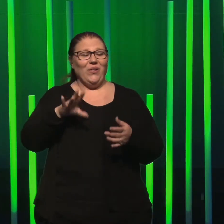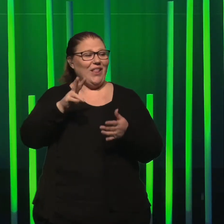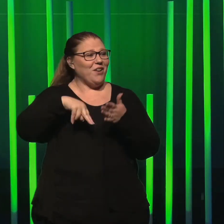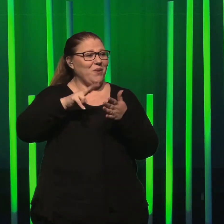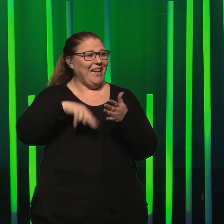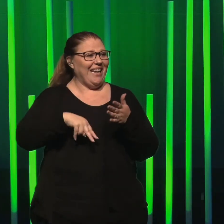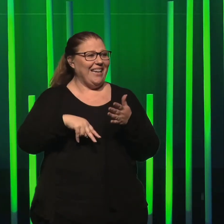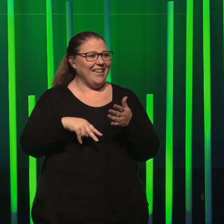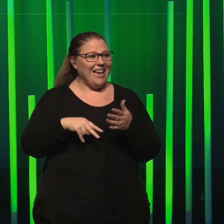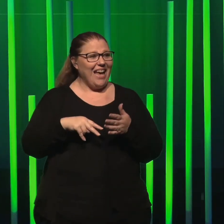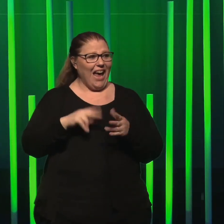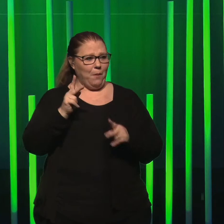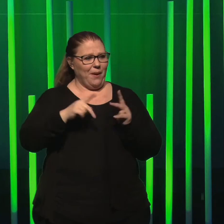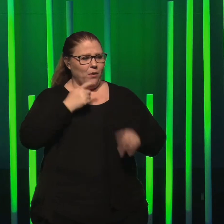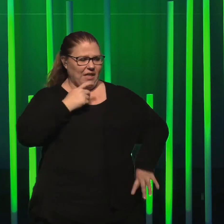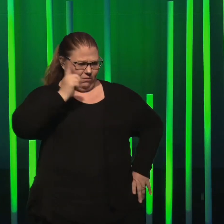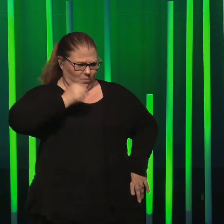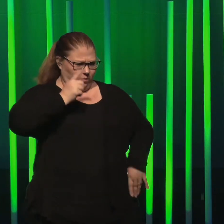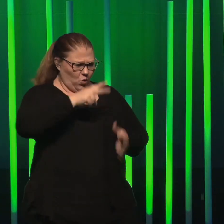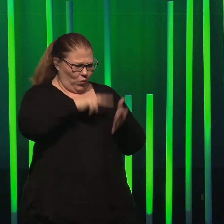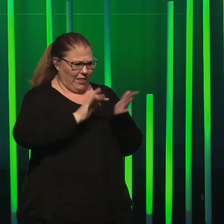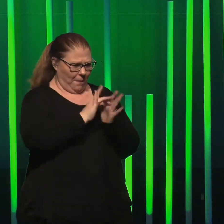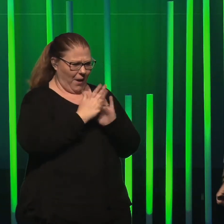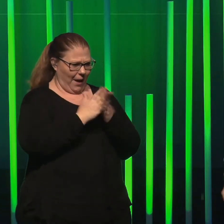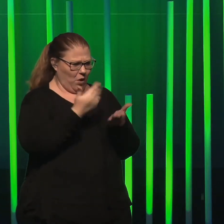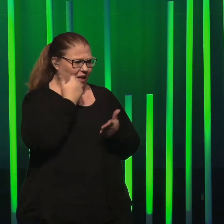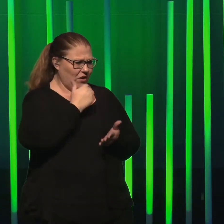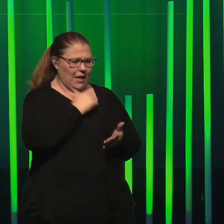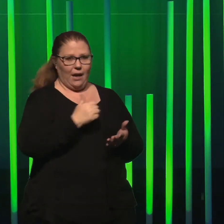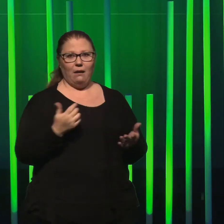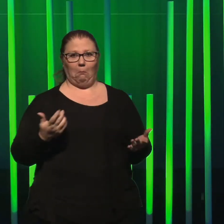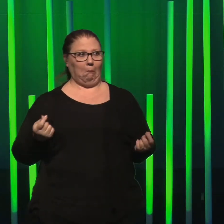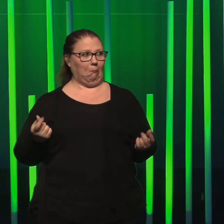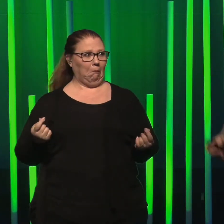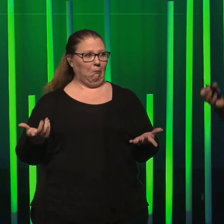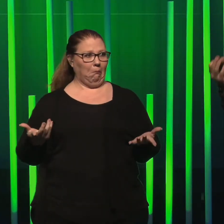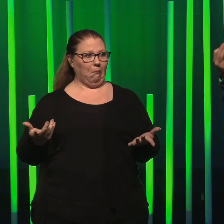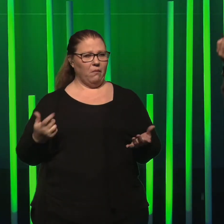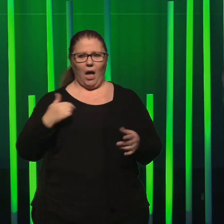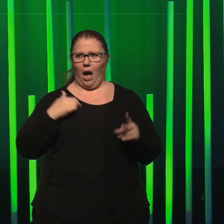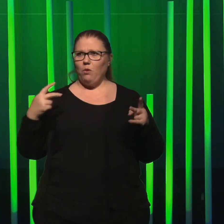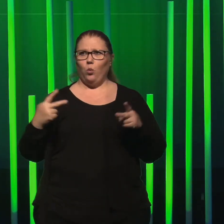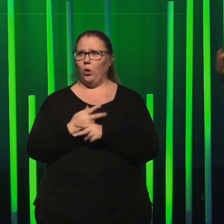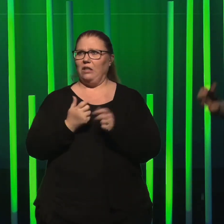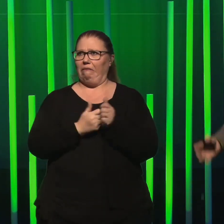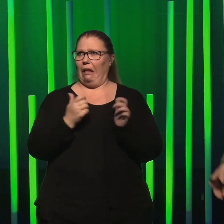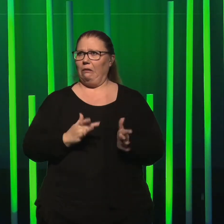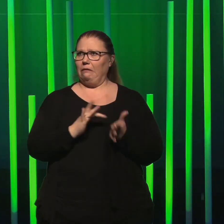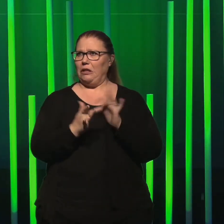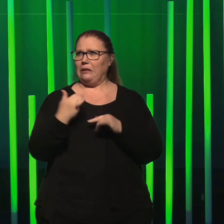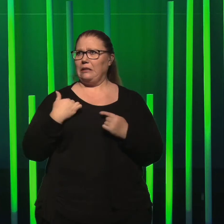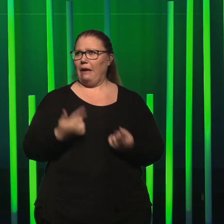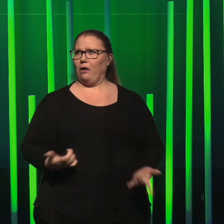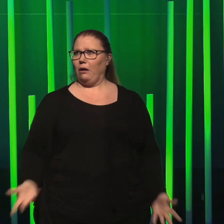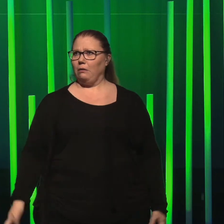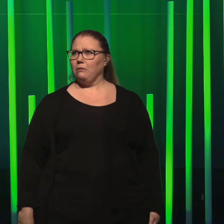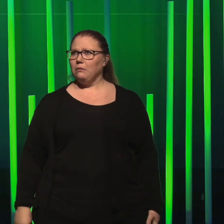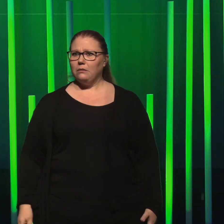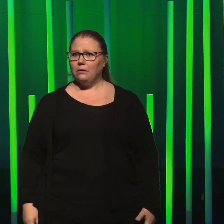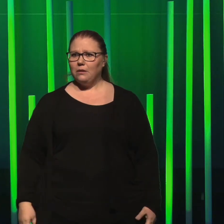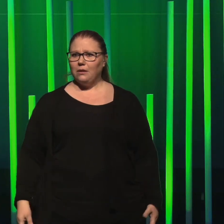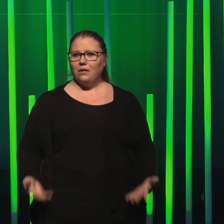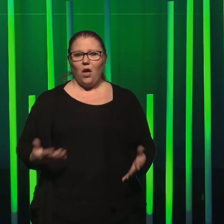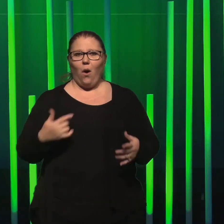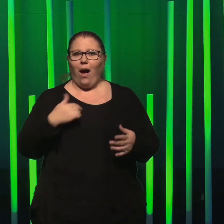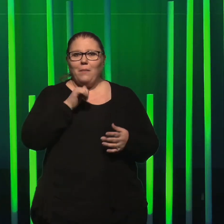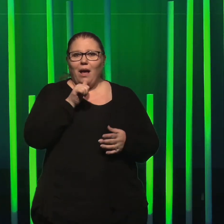for 20 years of your faith life, read your Bible every day, what are you doing? I'm the worst follower of Jesus ever, okay? So I'm